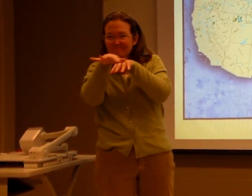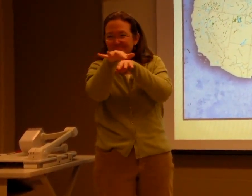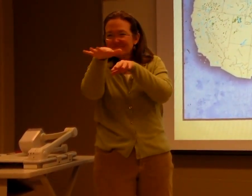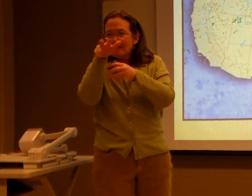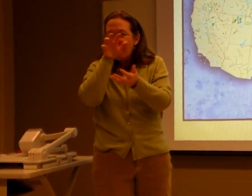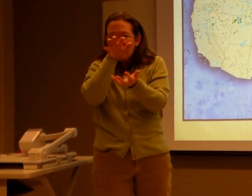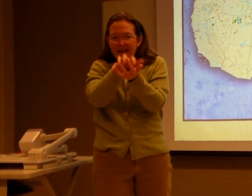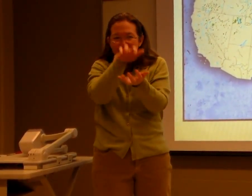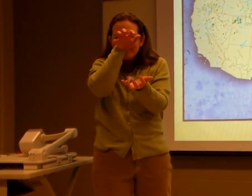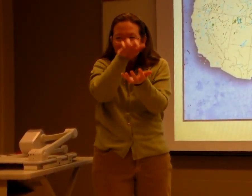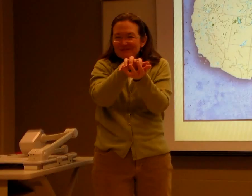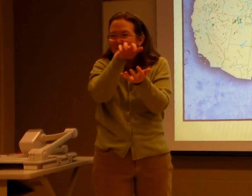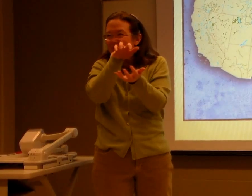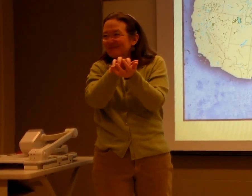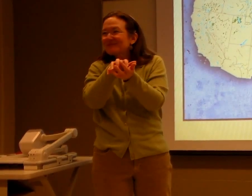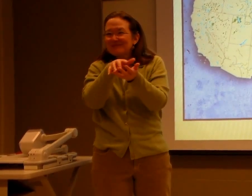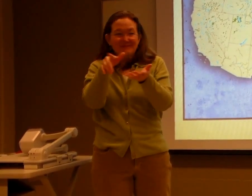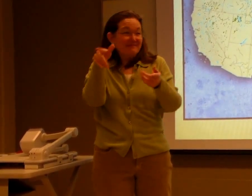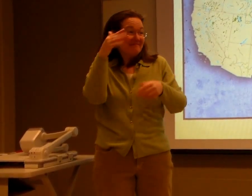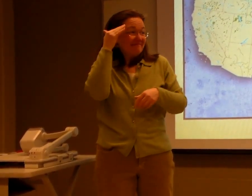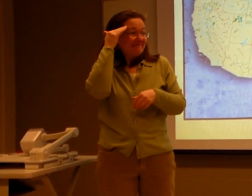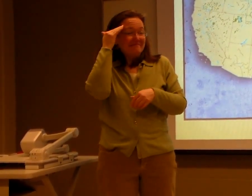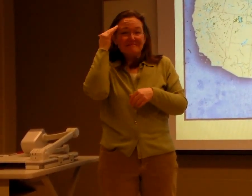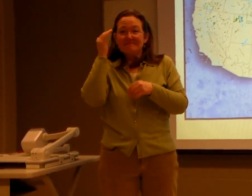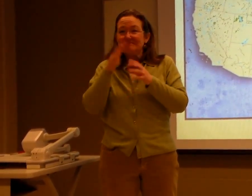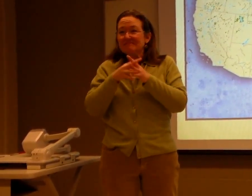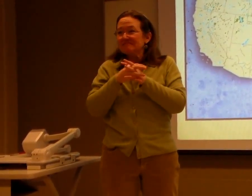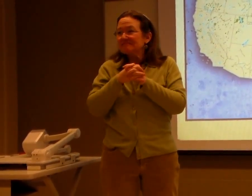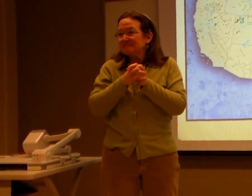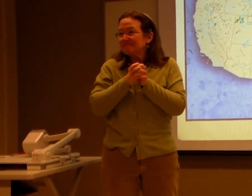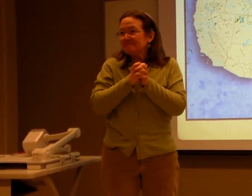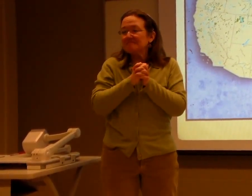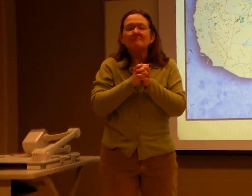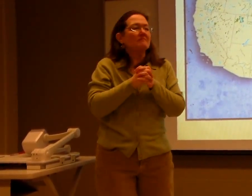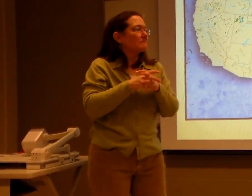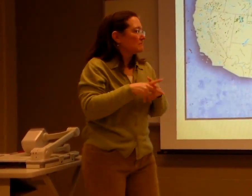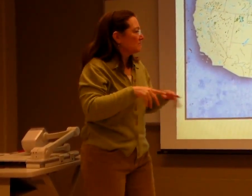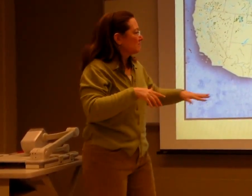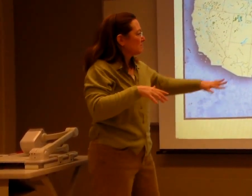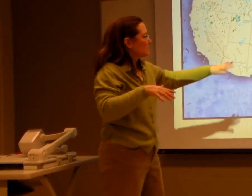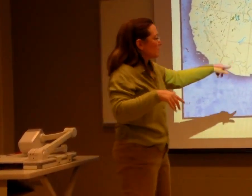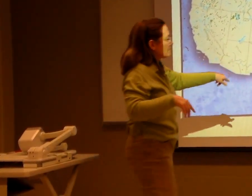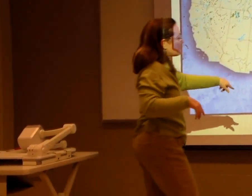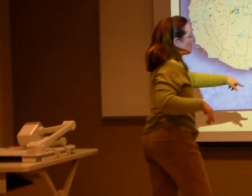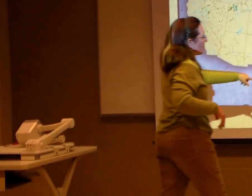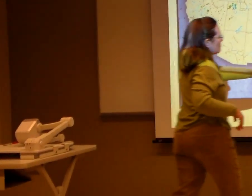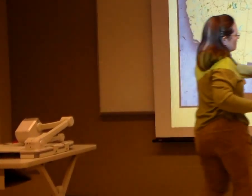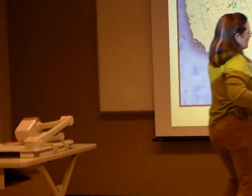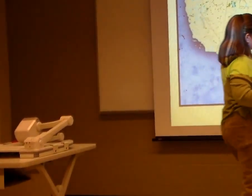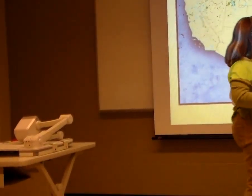They have very low hanging trees and animal life, alligators and such.